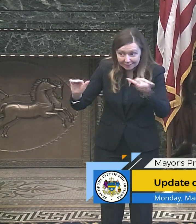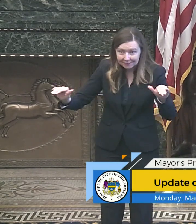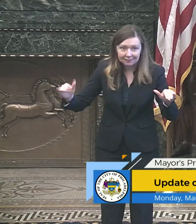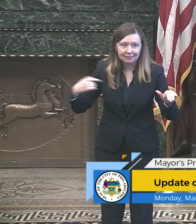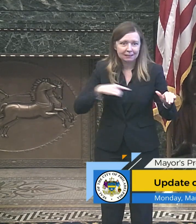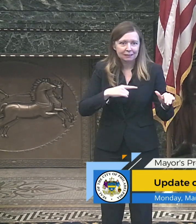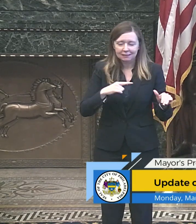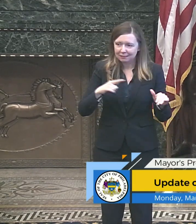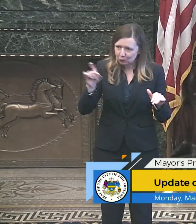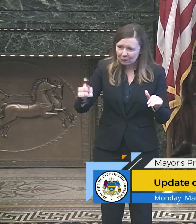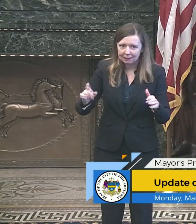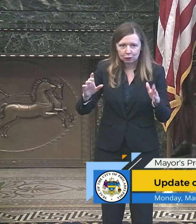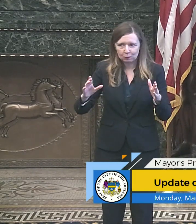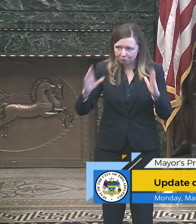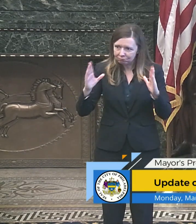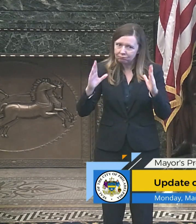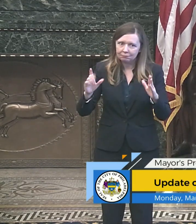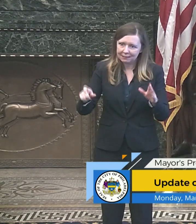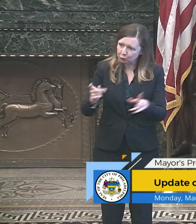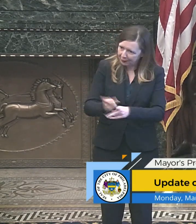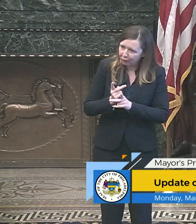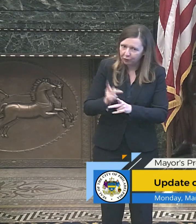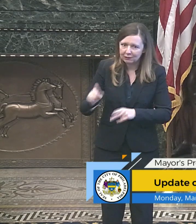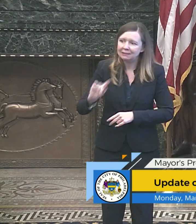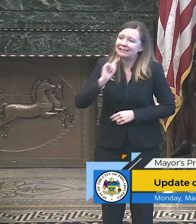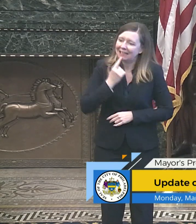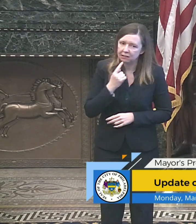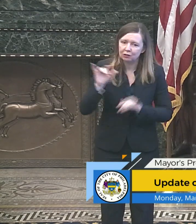we're not taking it seriously, and it needs to be taken seriously?